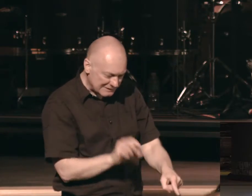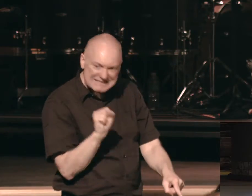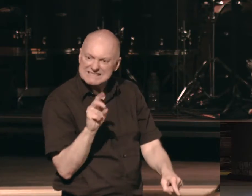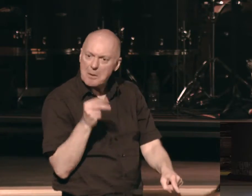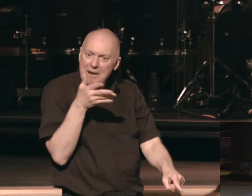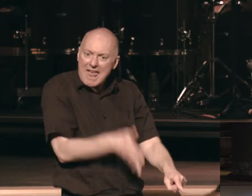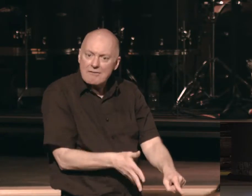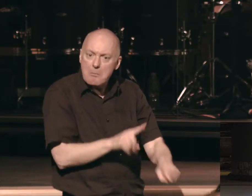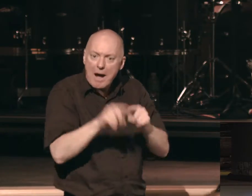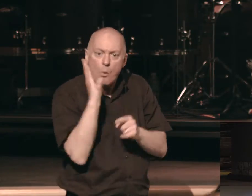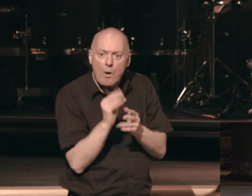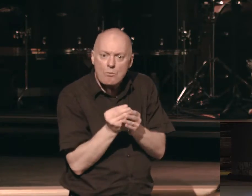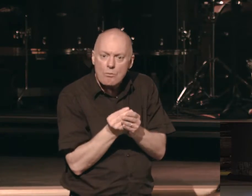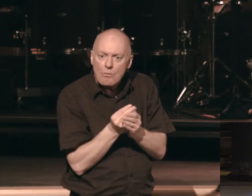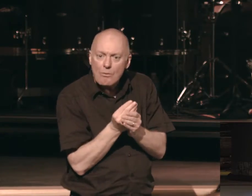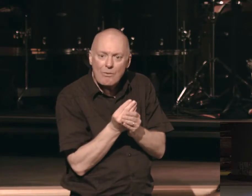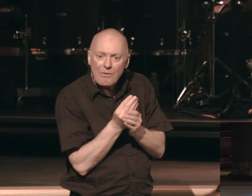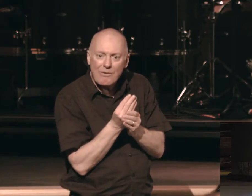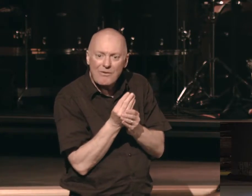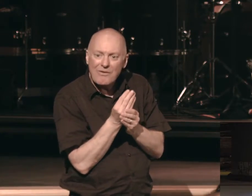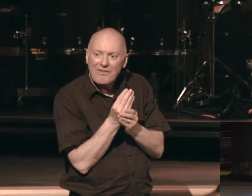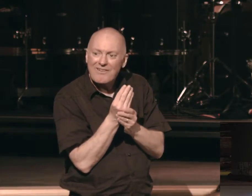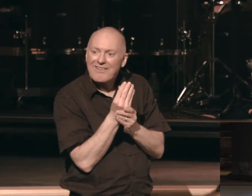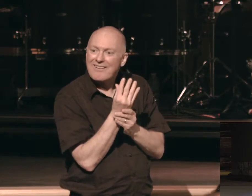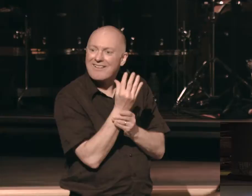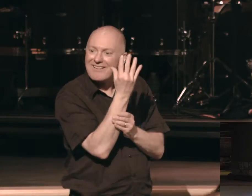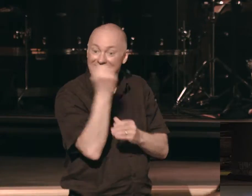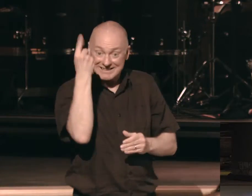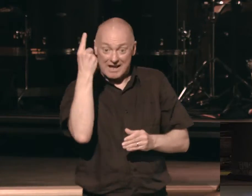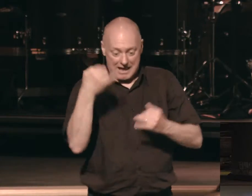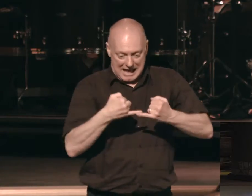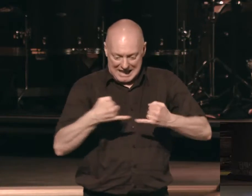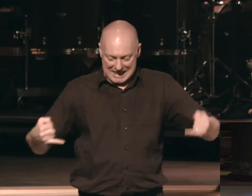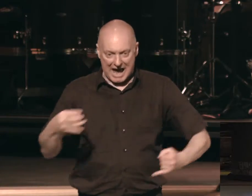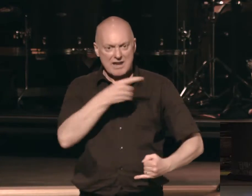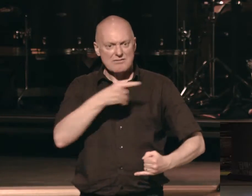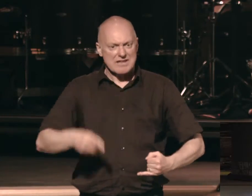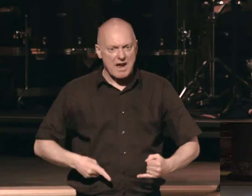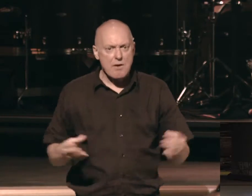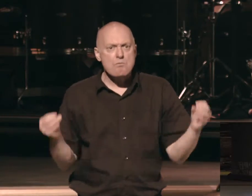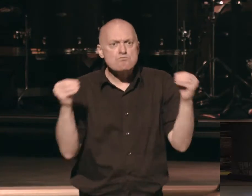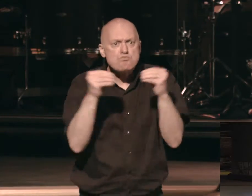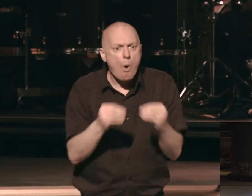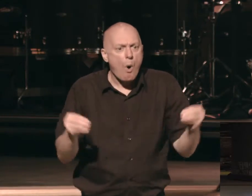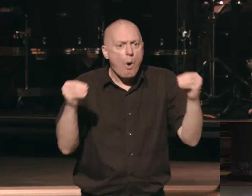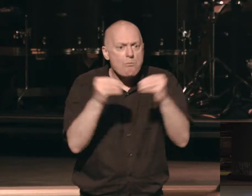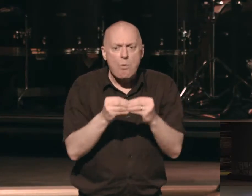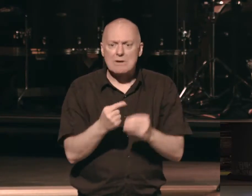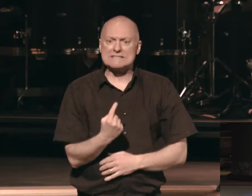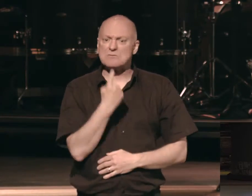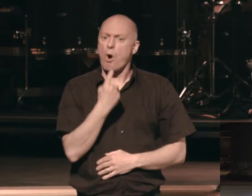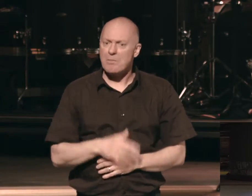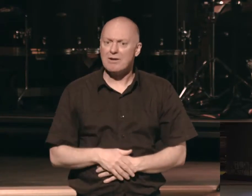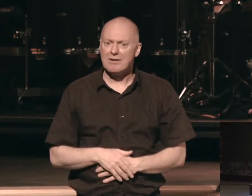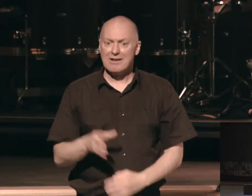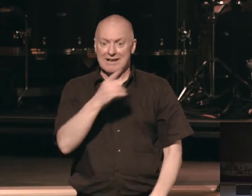never been seen before. So you need to understand that the line of David is proving to be more and more